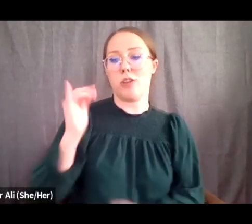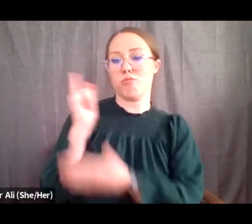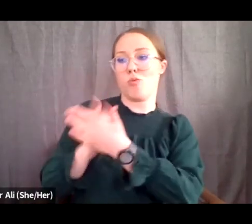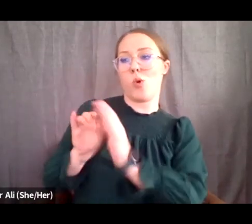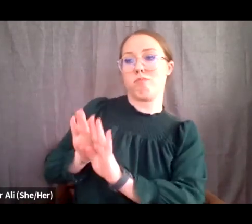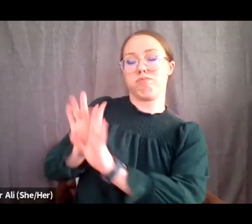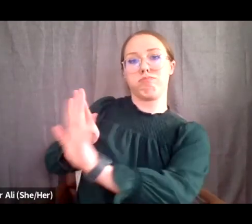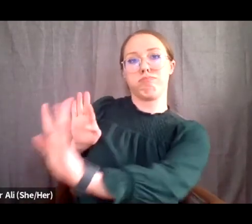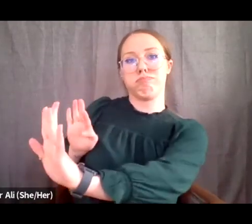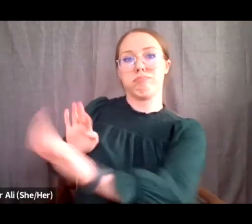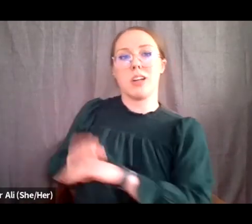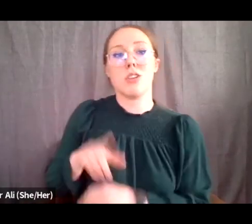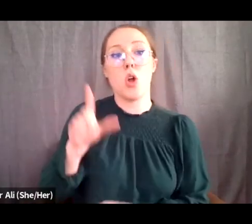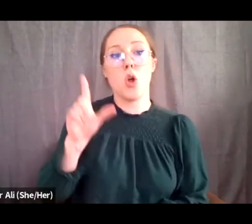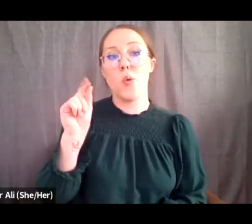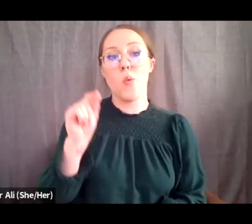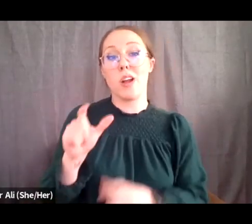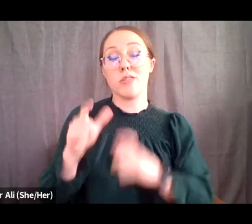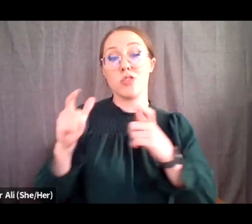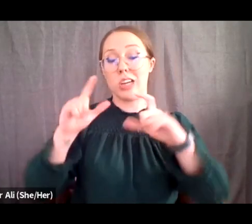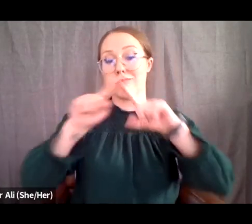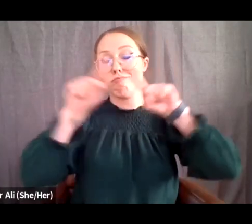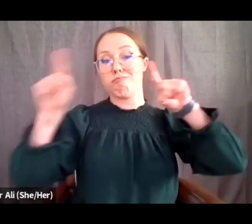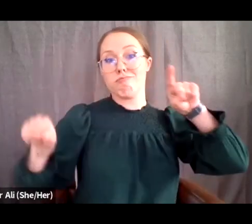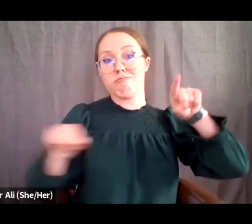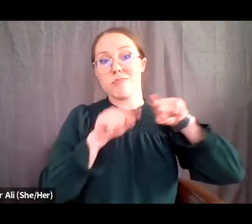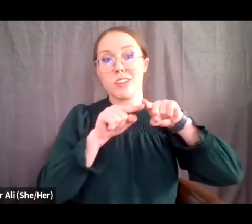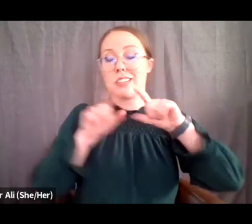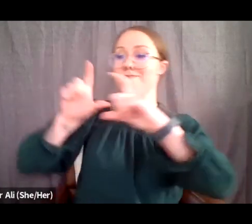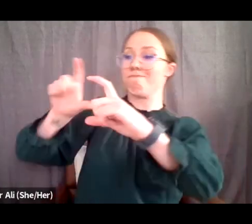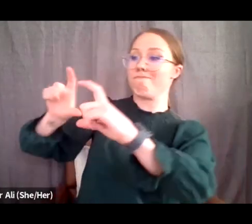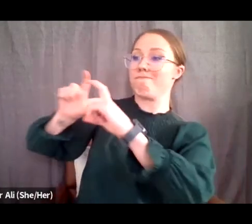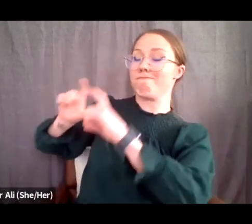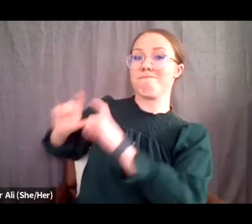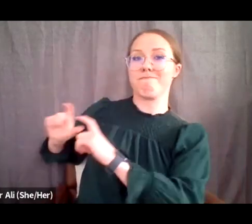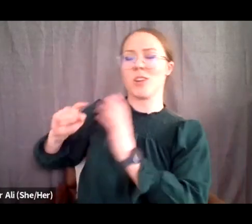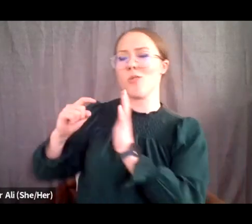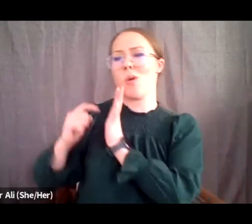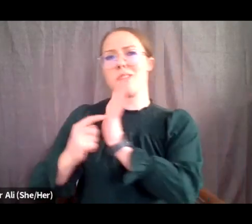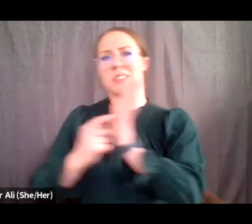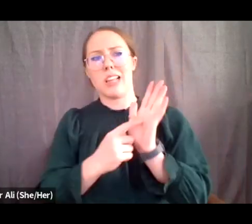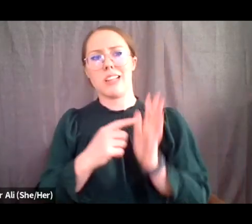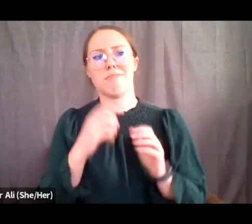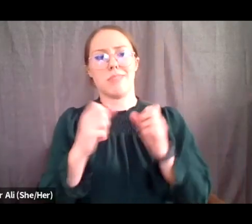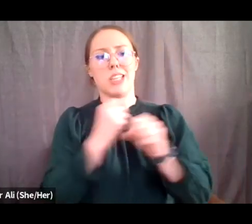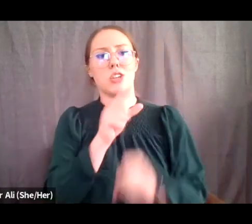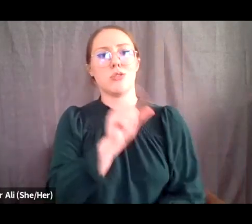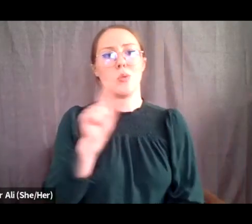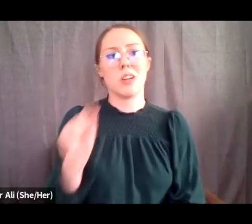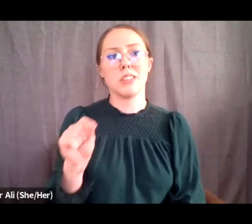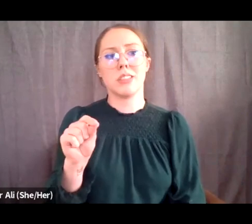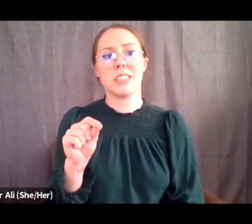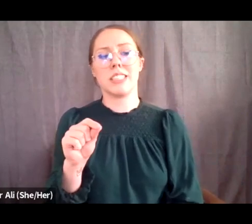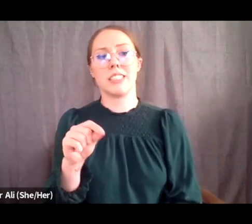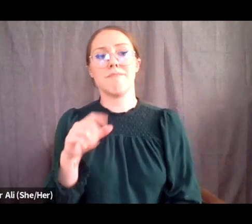large rectangles representing the year 2020 and a row of caskets with the names of victims of